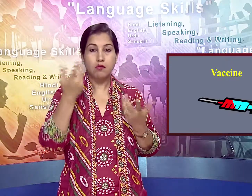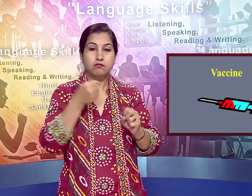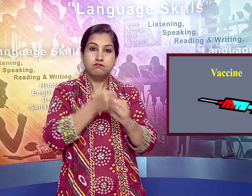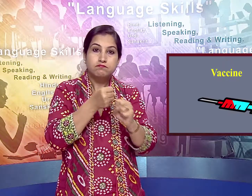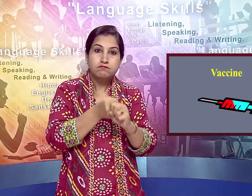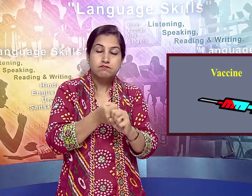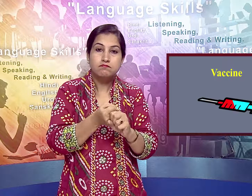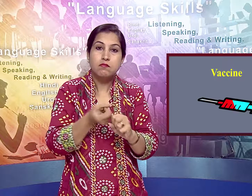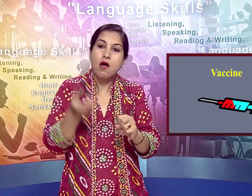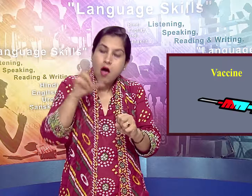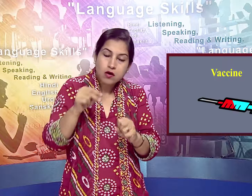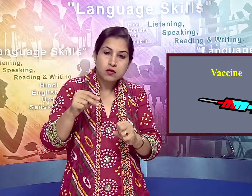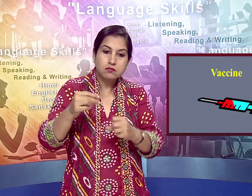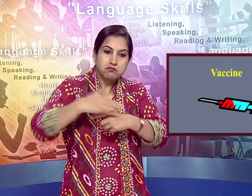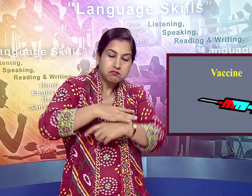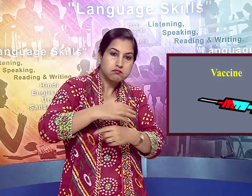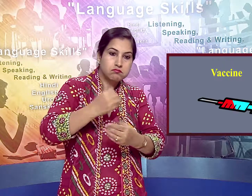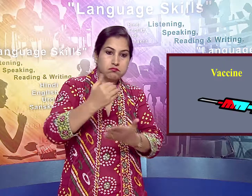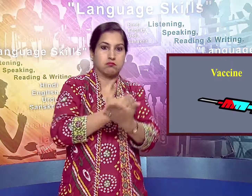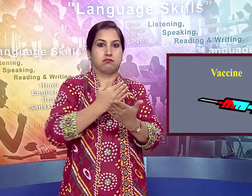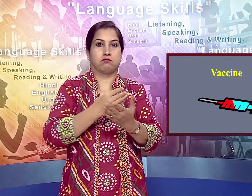prevent to occur in the future.